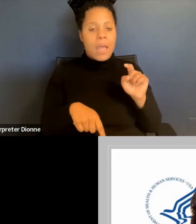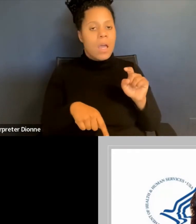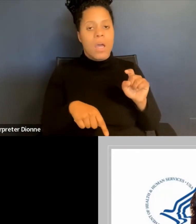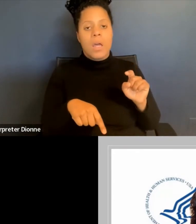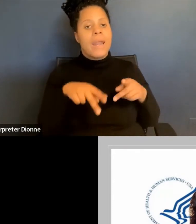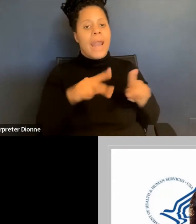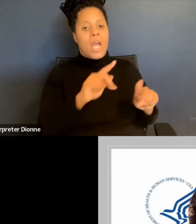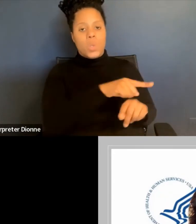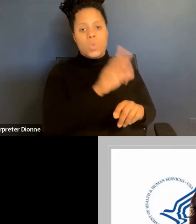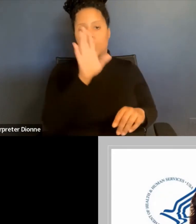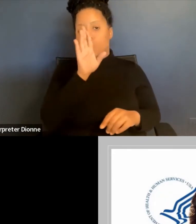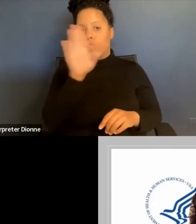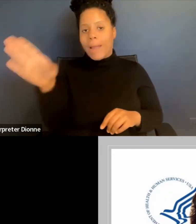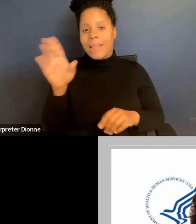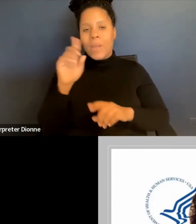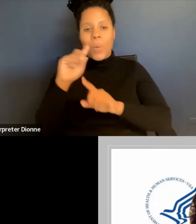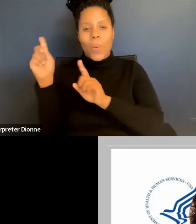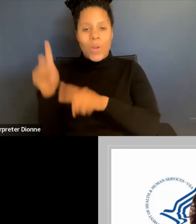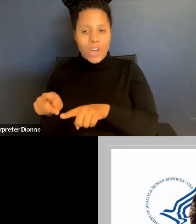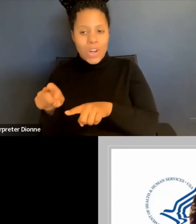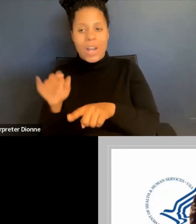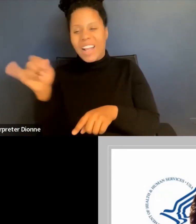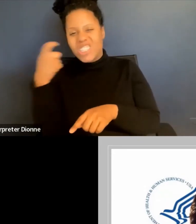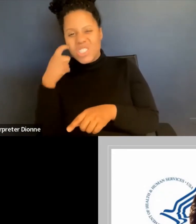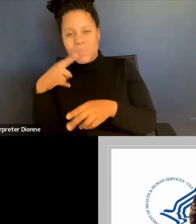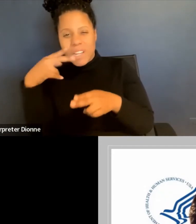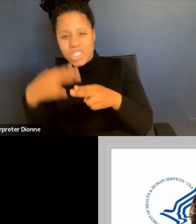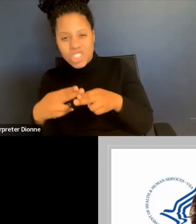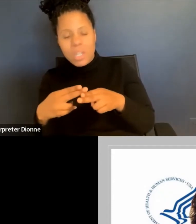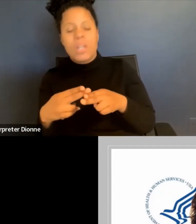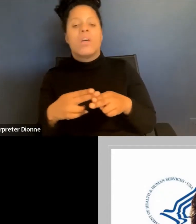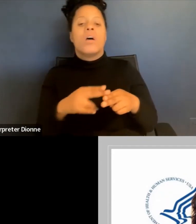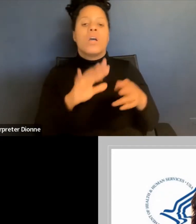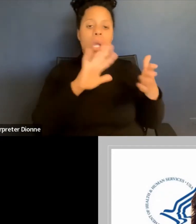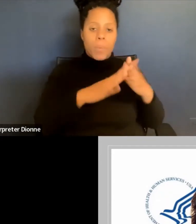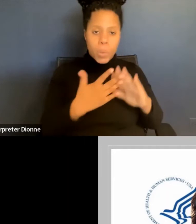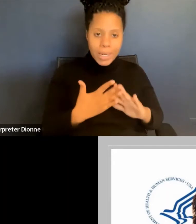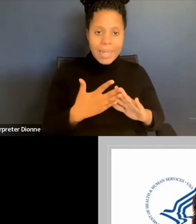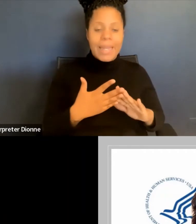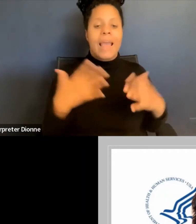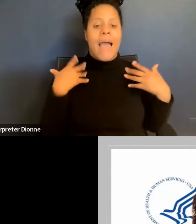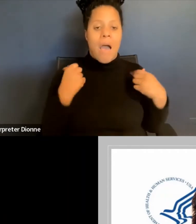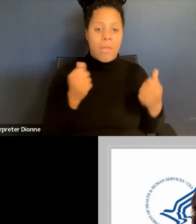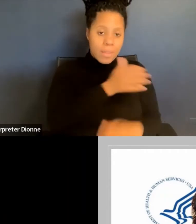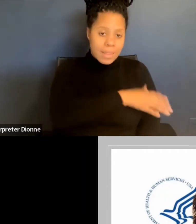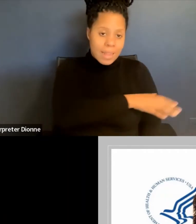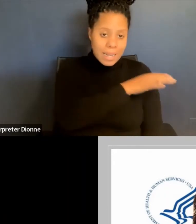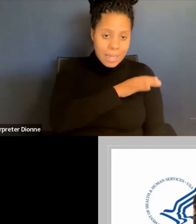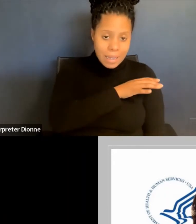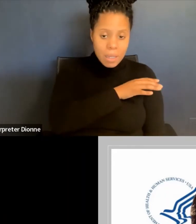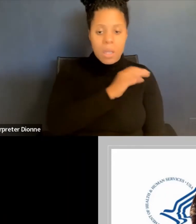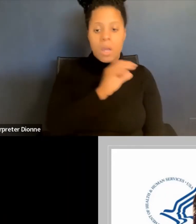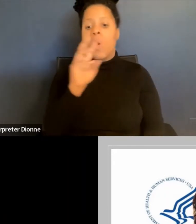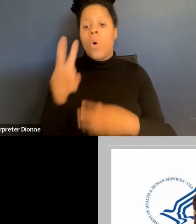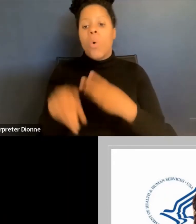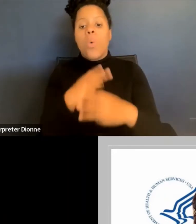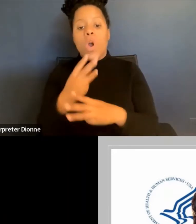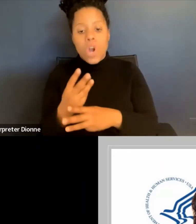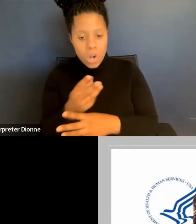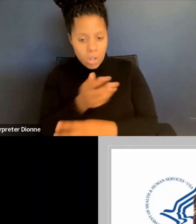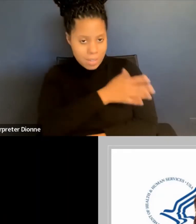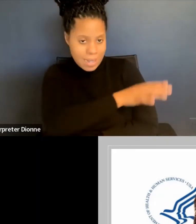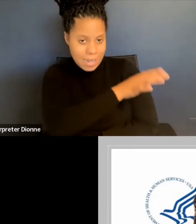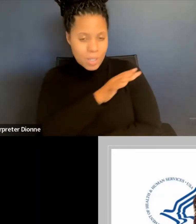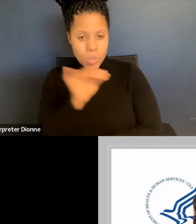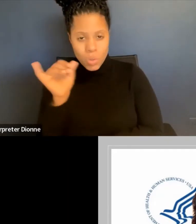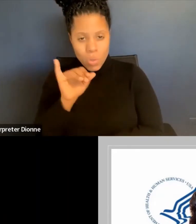Michelle mentioned, it is the community health clinics and the rural clinics that have this way of ordering. I think it's biweekly. Am I